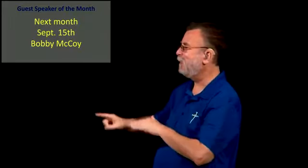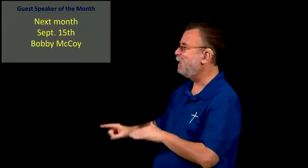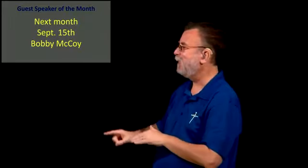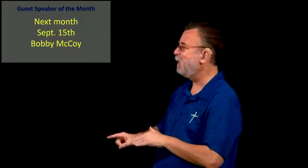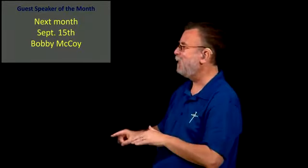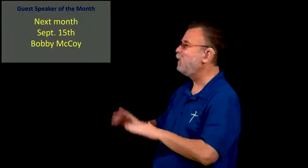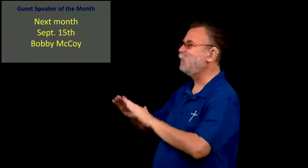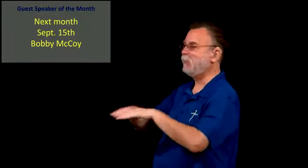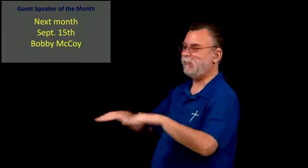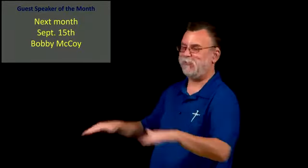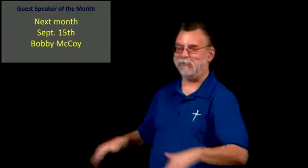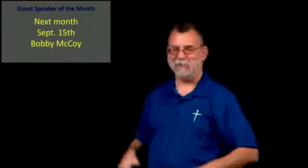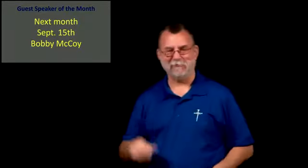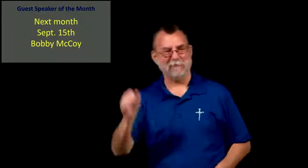So I'm not hiding the groin.